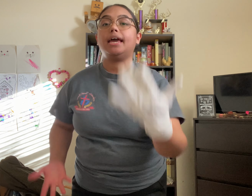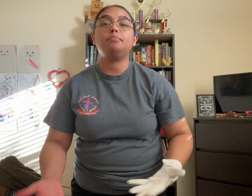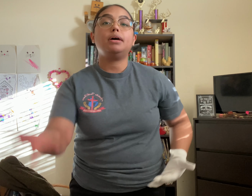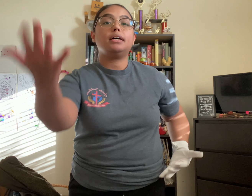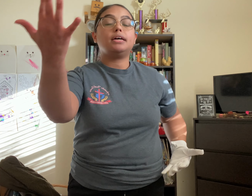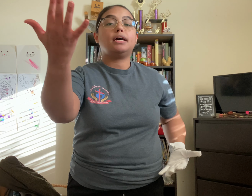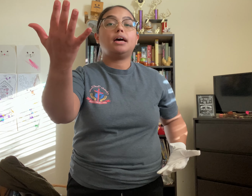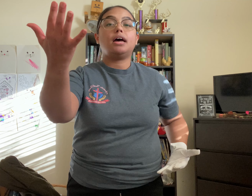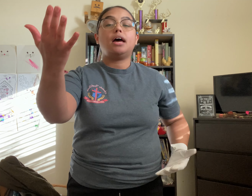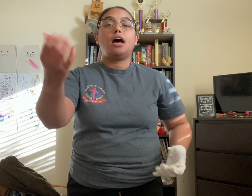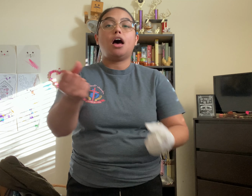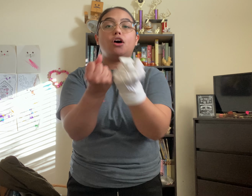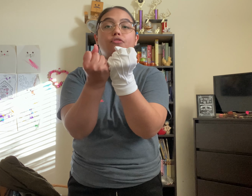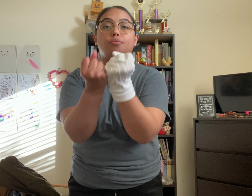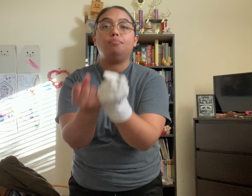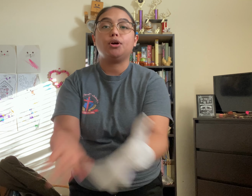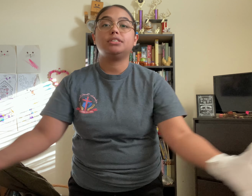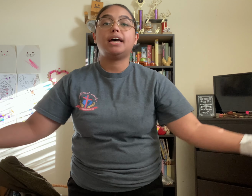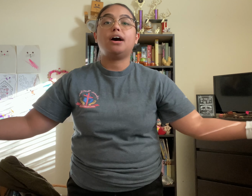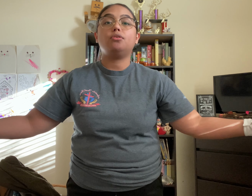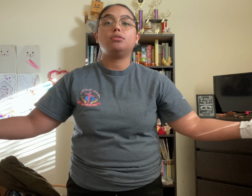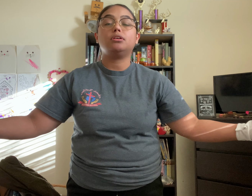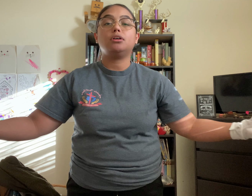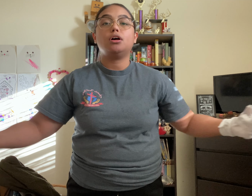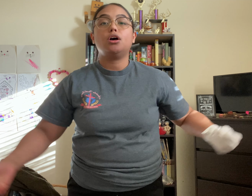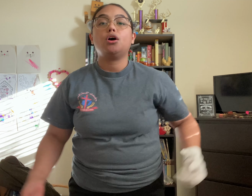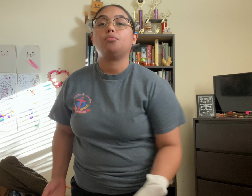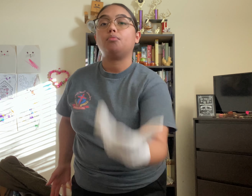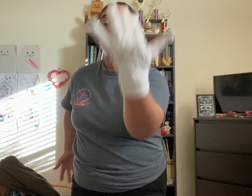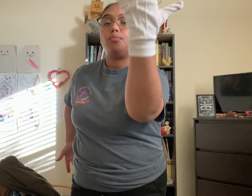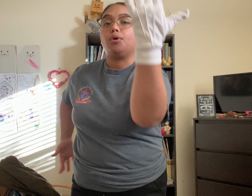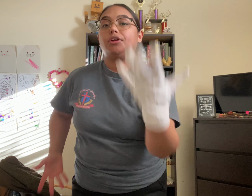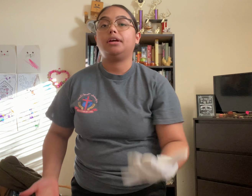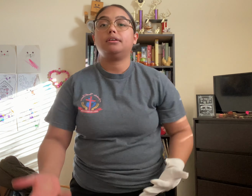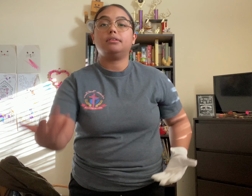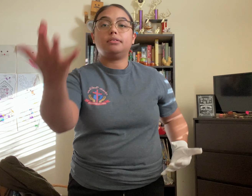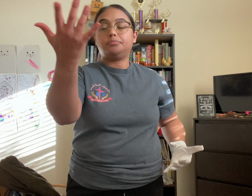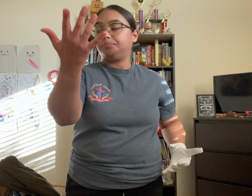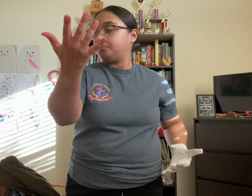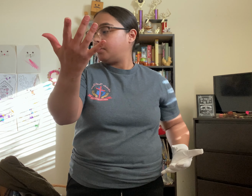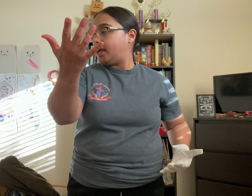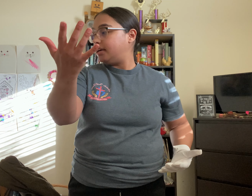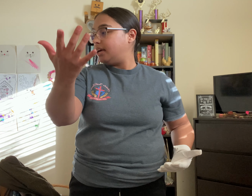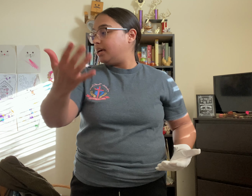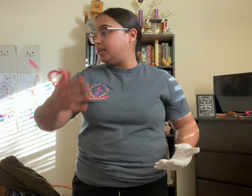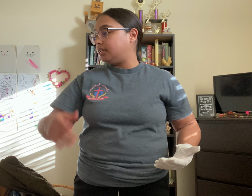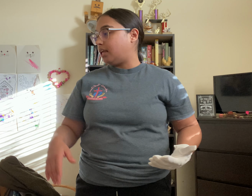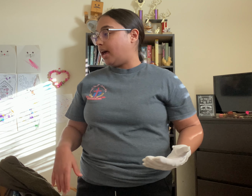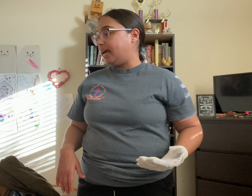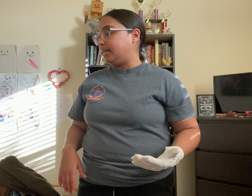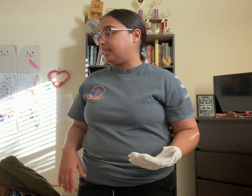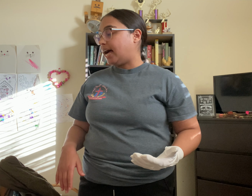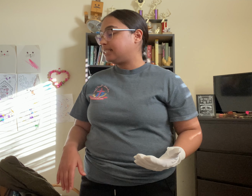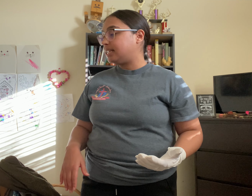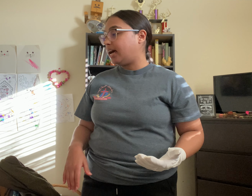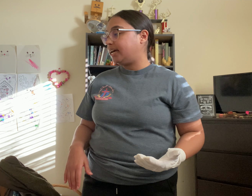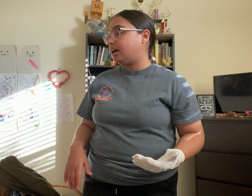flame of the burnt out burning. Okay. And last line of